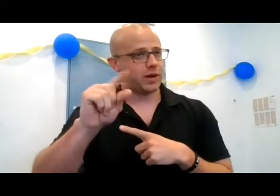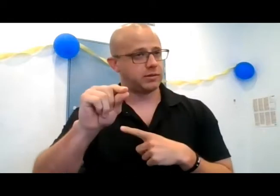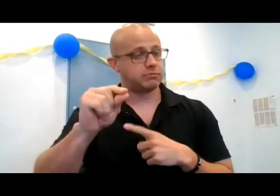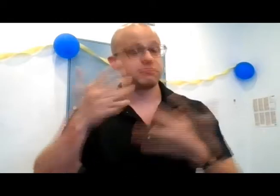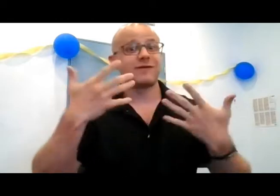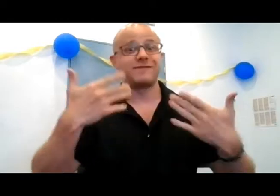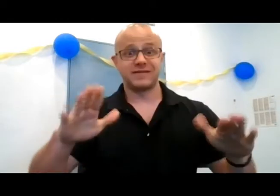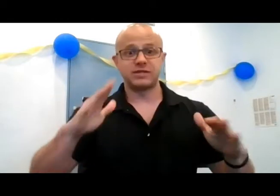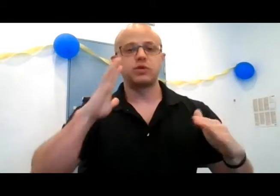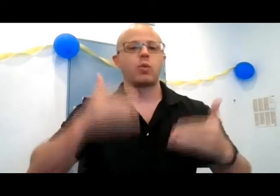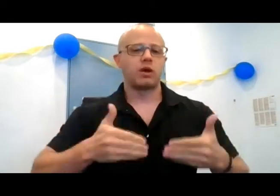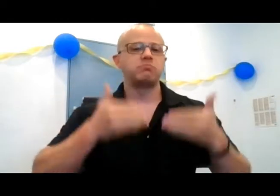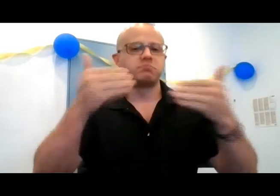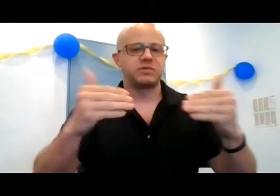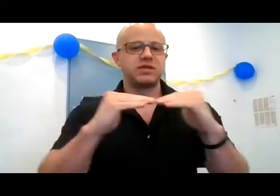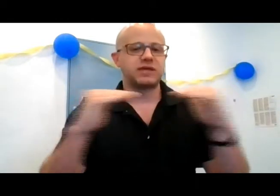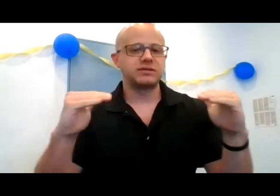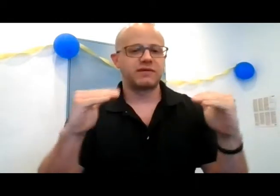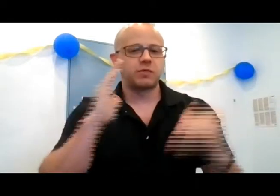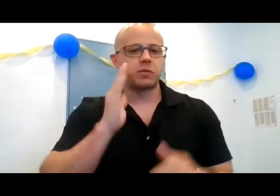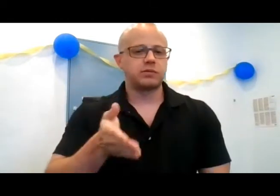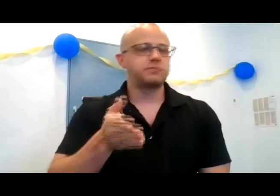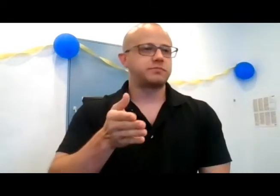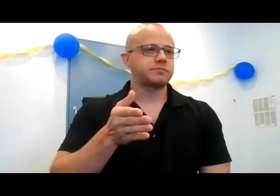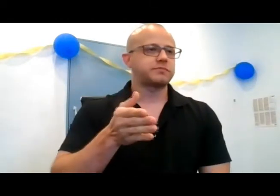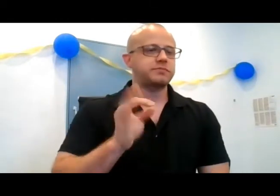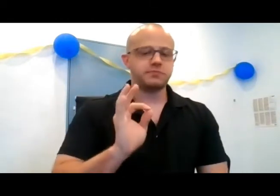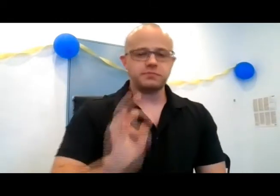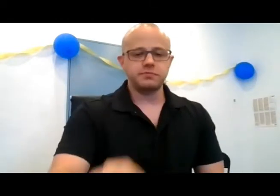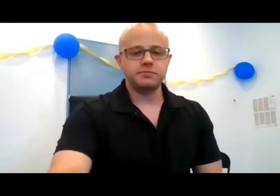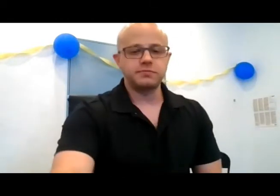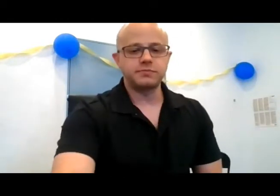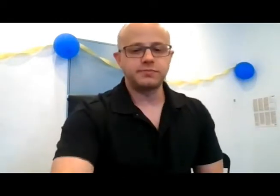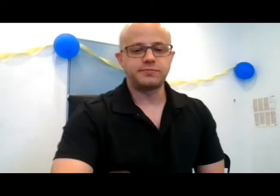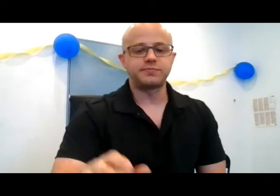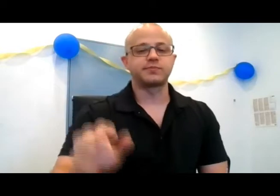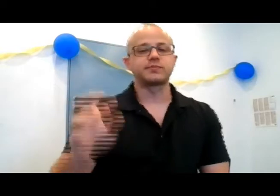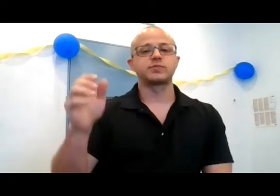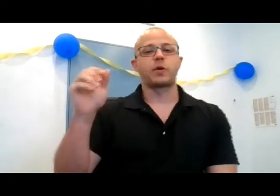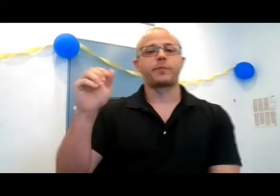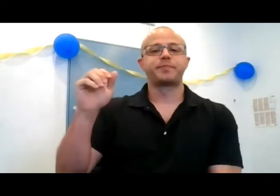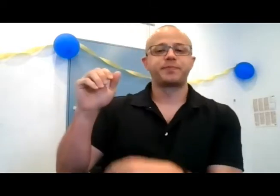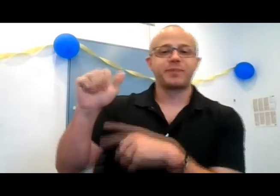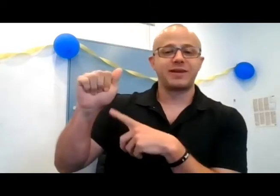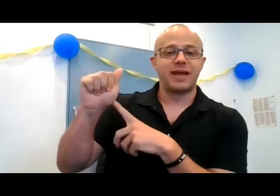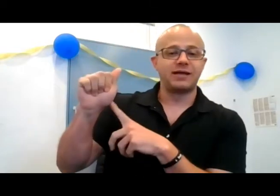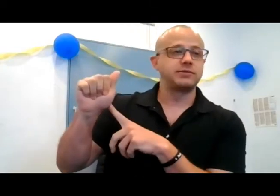let's go back and review the manual alphabet. Then we will go to the next level.